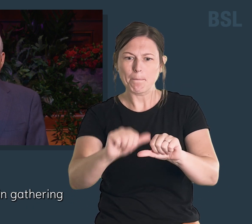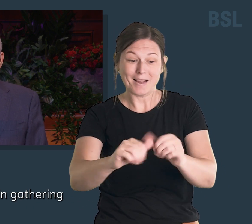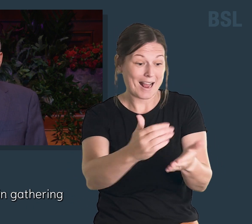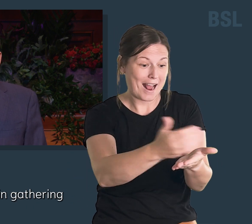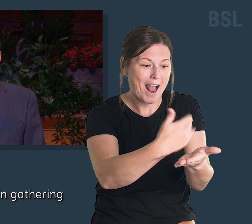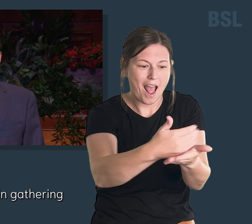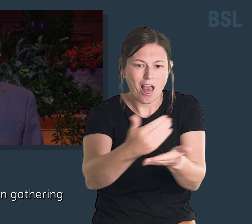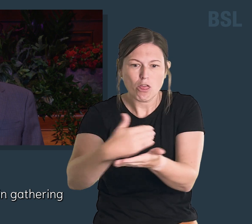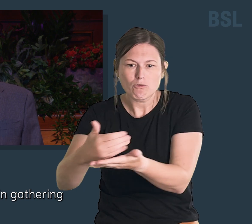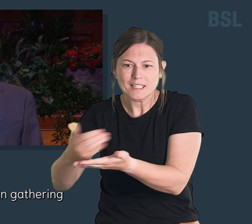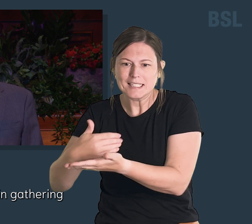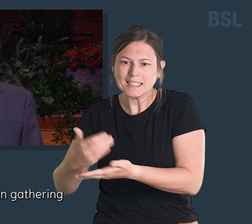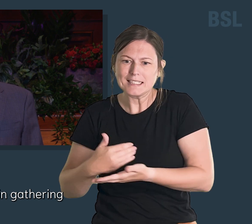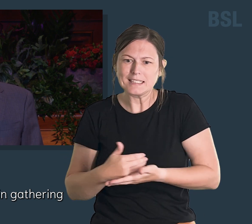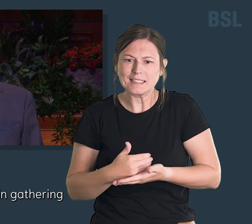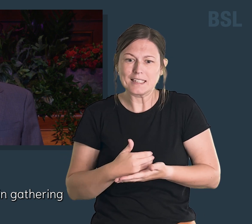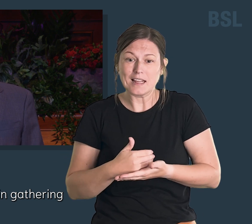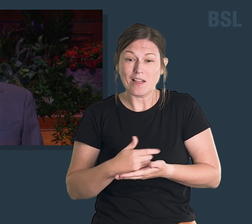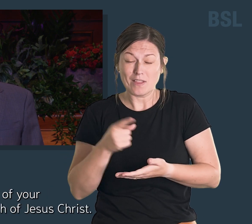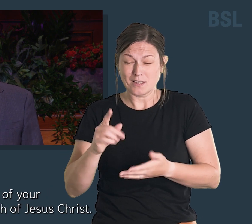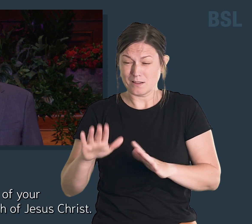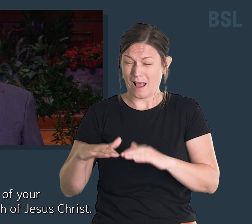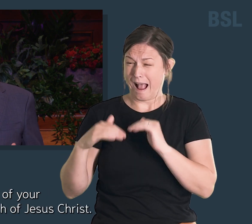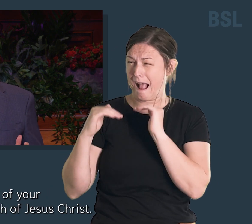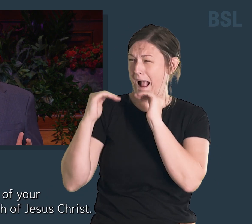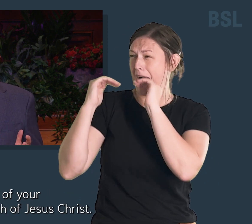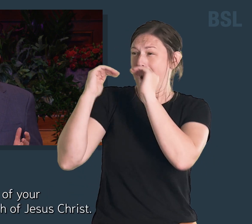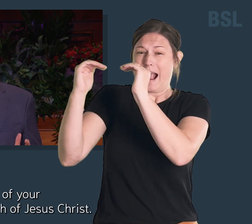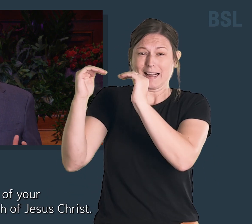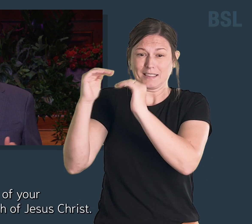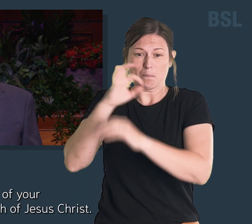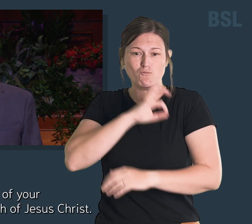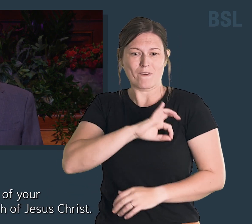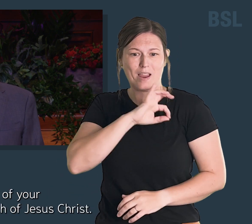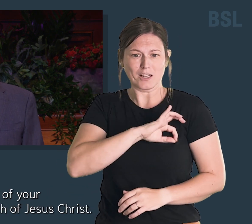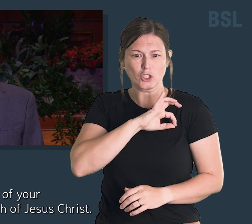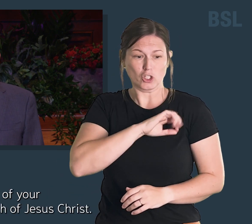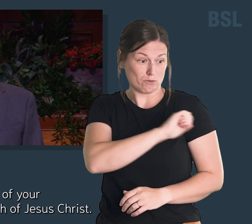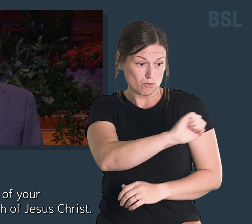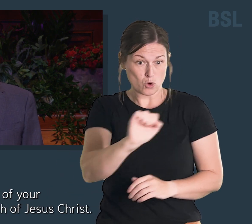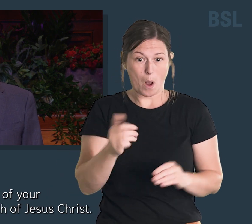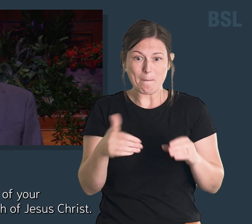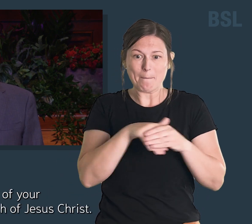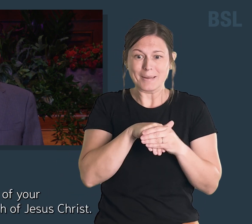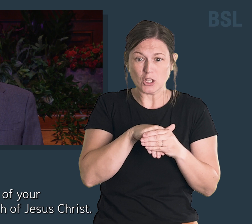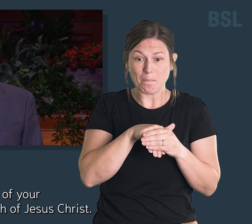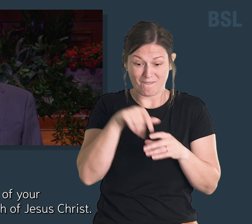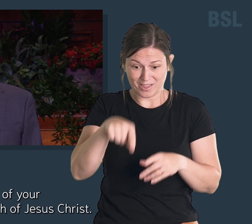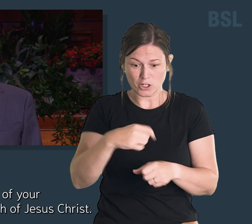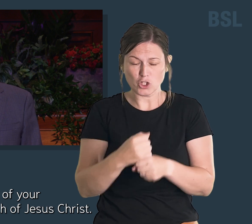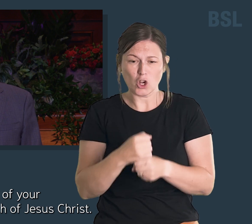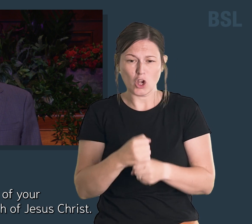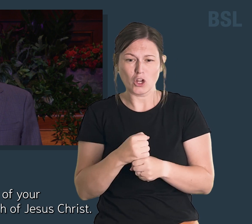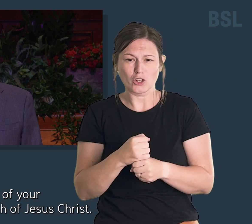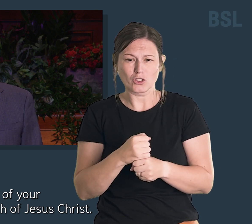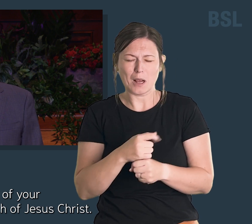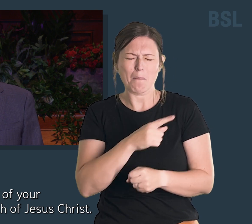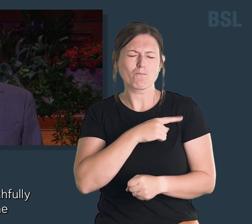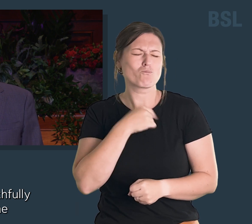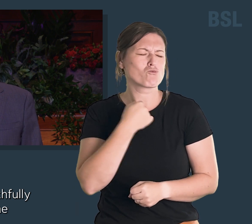gathering the covenant people. It is the highest privilege of your membership in the Church of Jesus Christ.